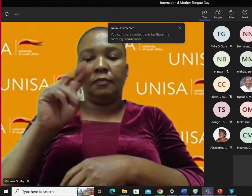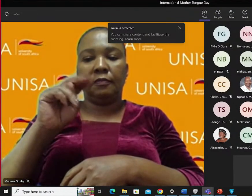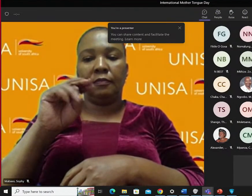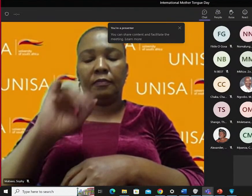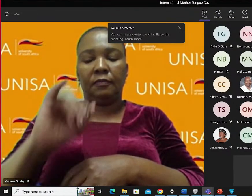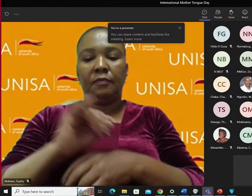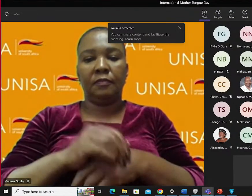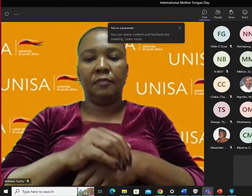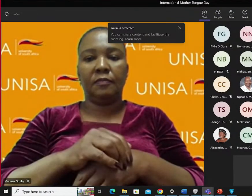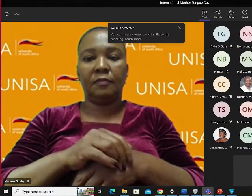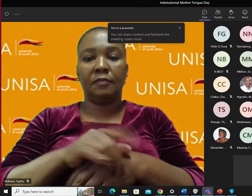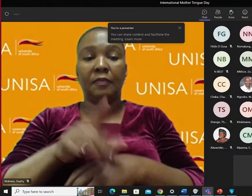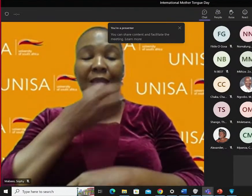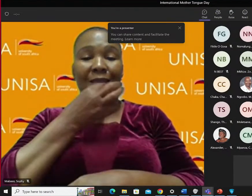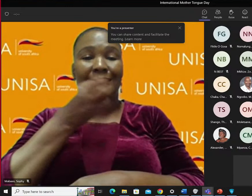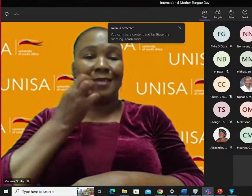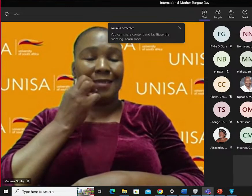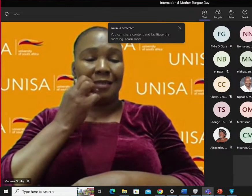Ari njengelimi